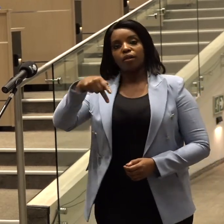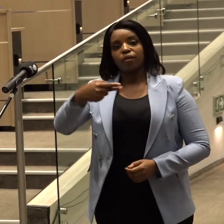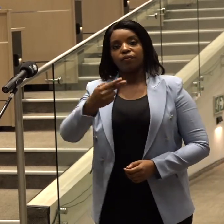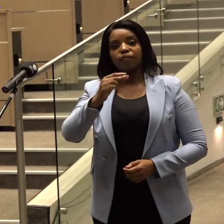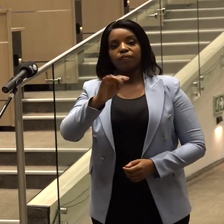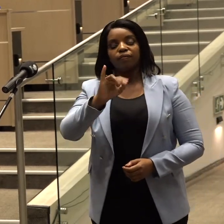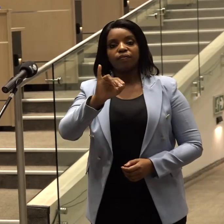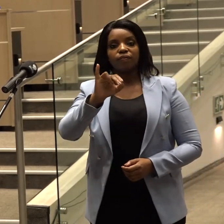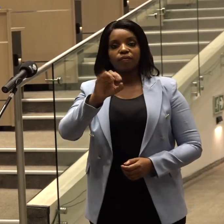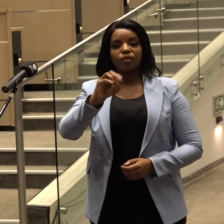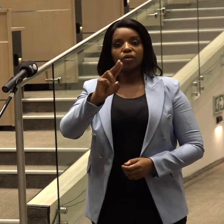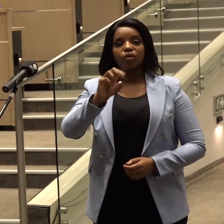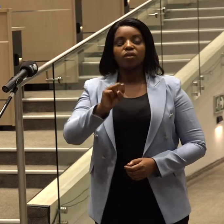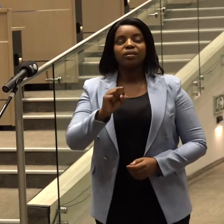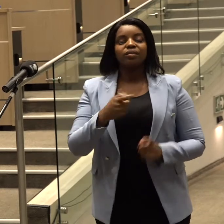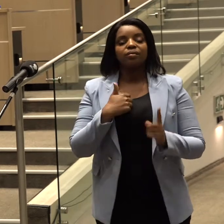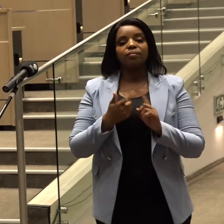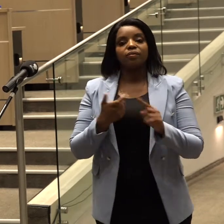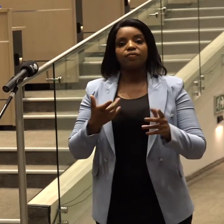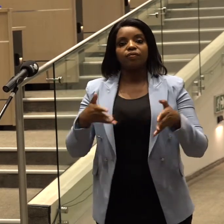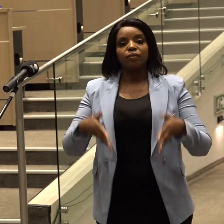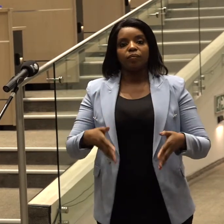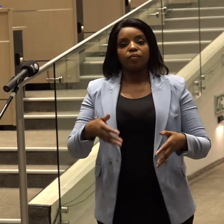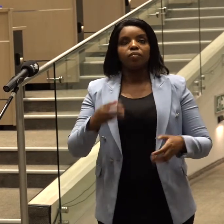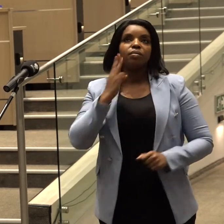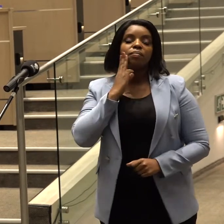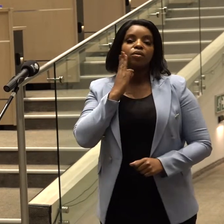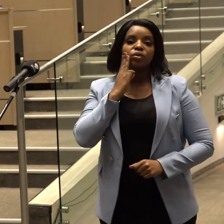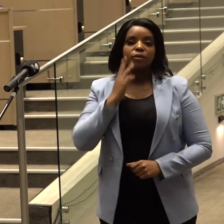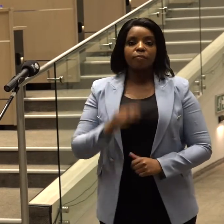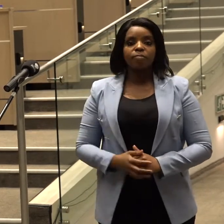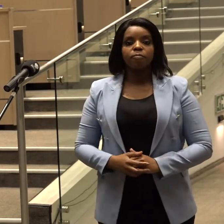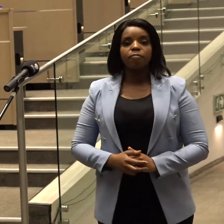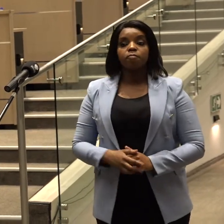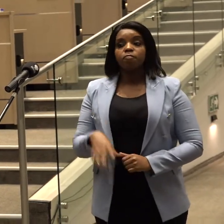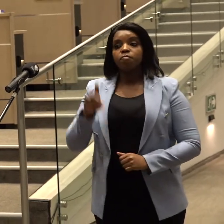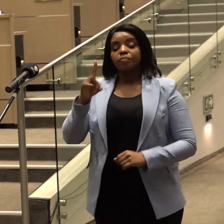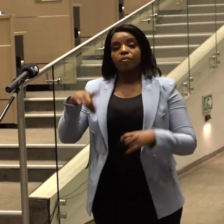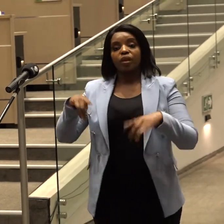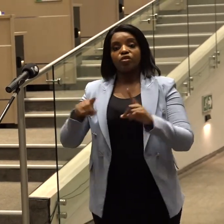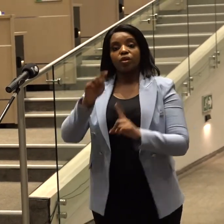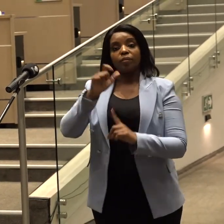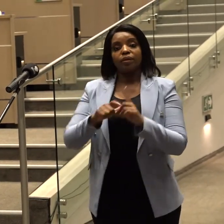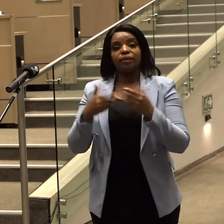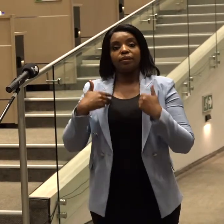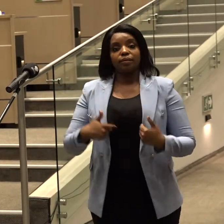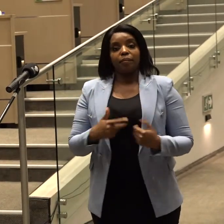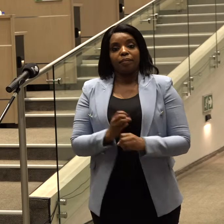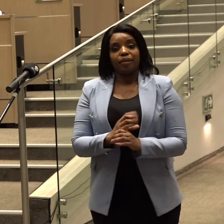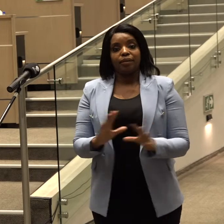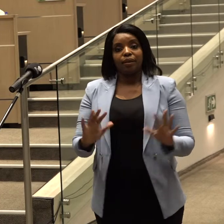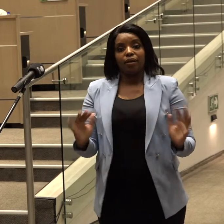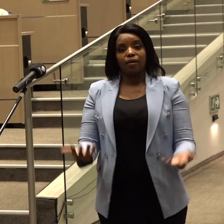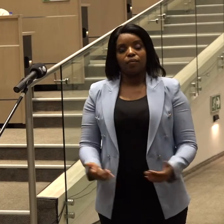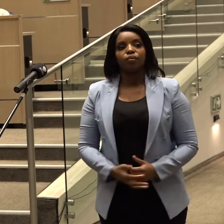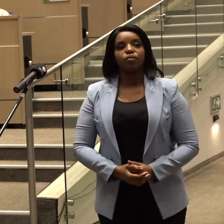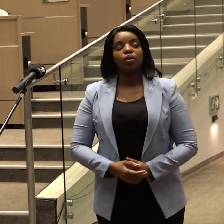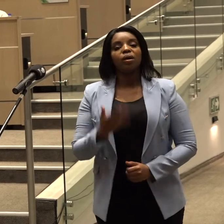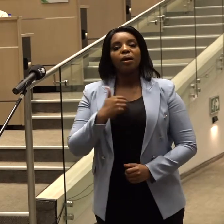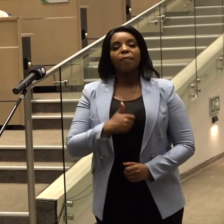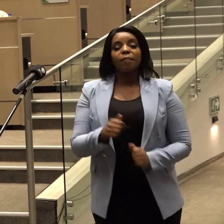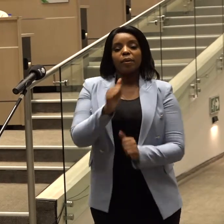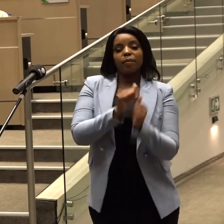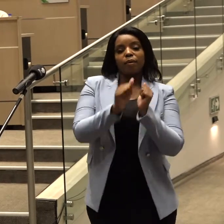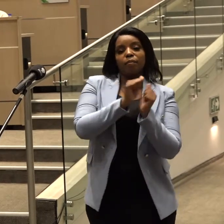I'm coming from mamelodi uh chairperson let me start off by um referring back to your